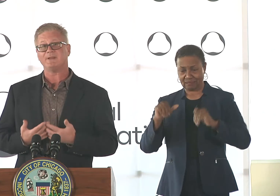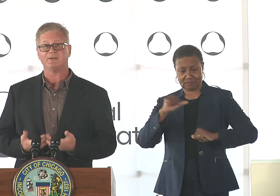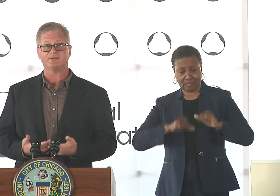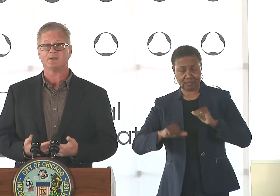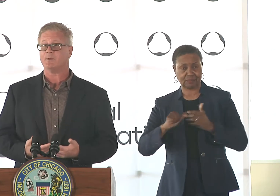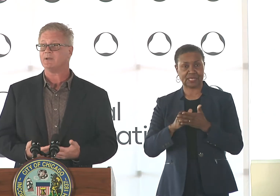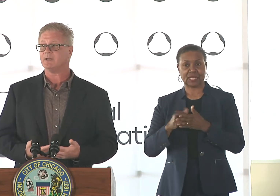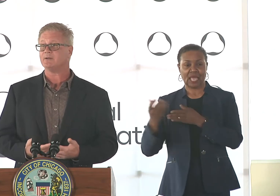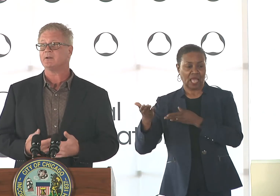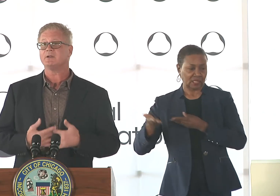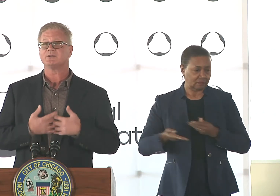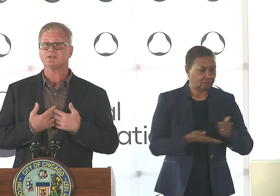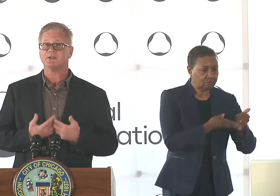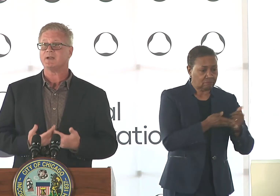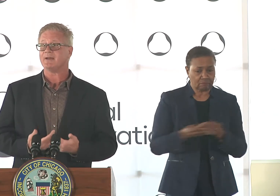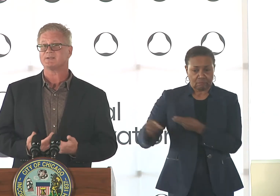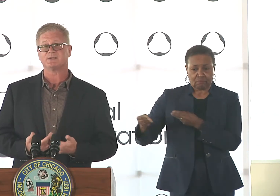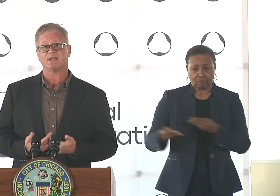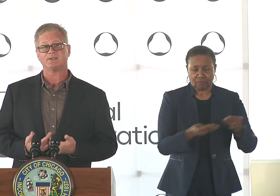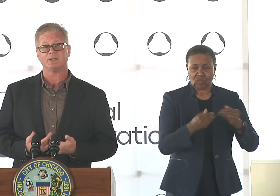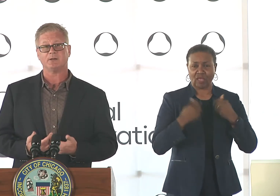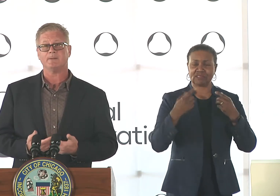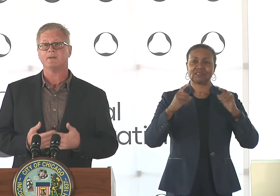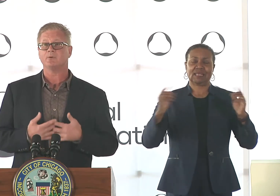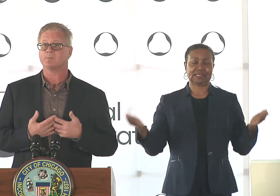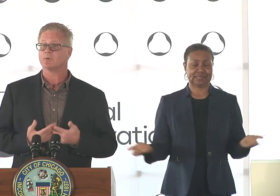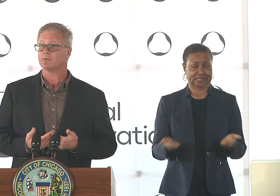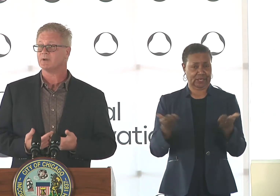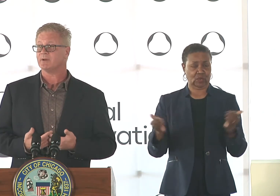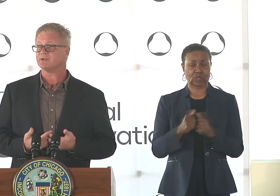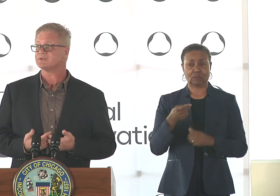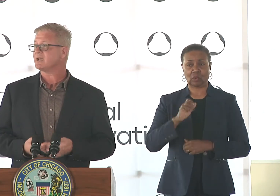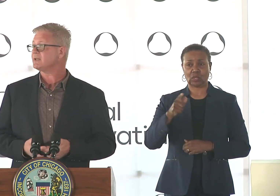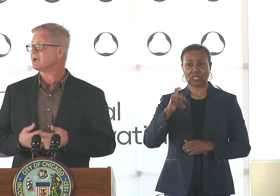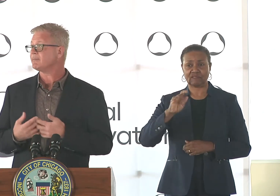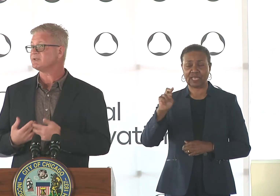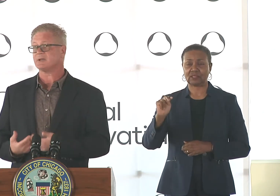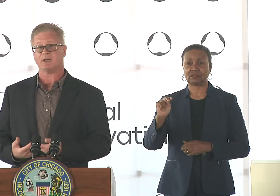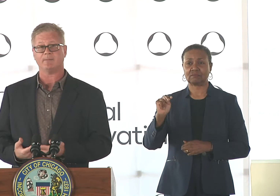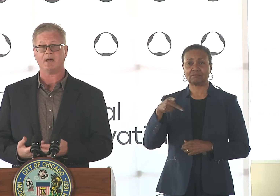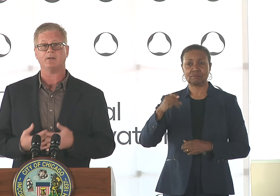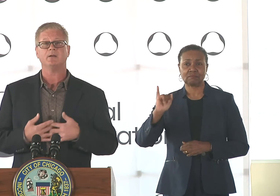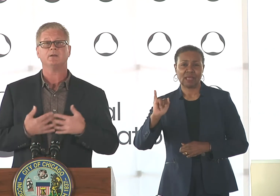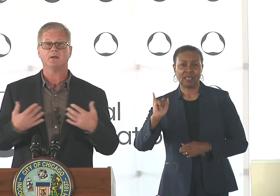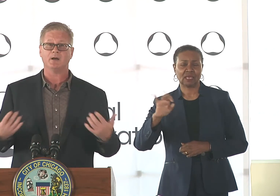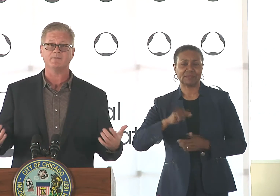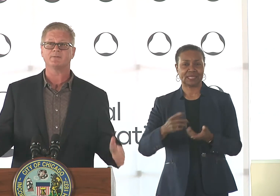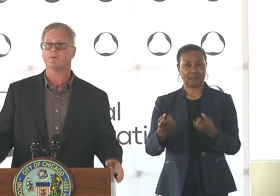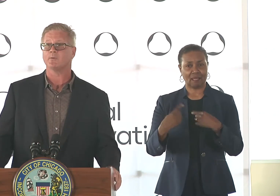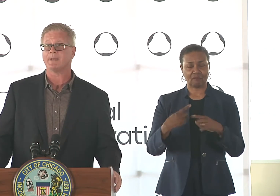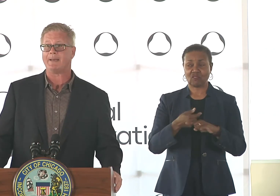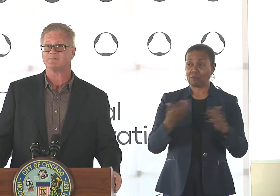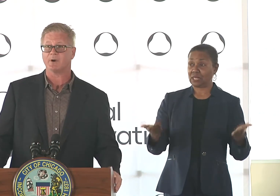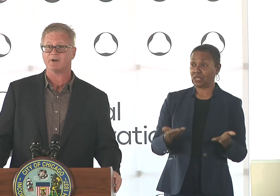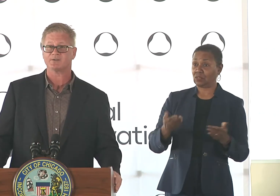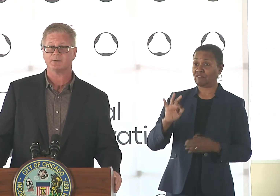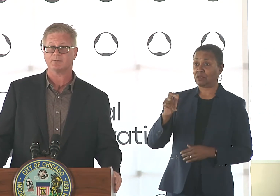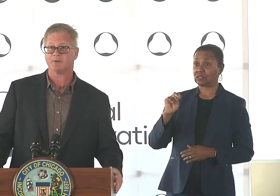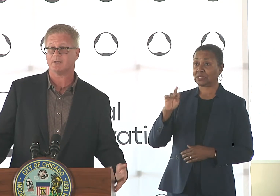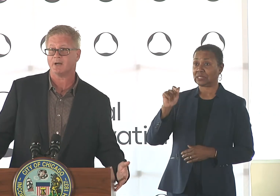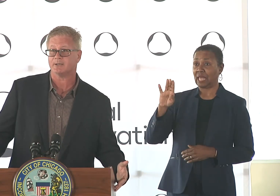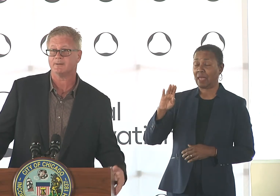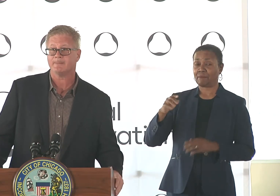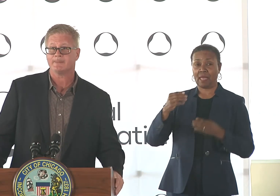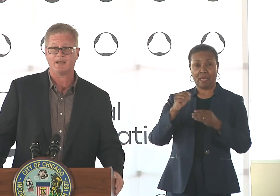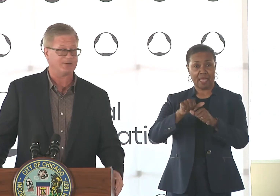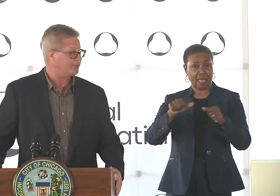be the feeders that we need to continue to have success here with Portal Innovations and the companies that come out of the Fulton Labs market. So with